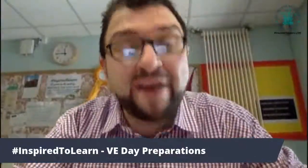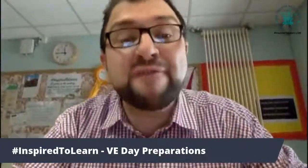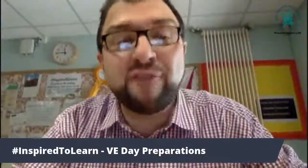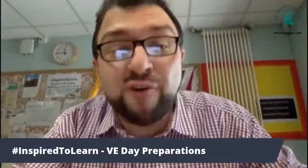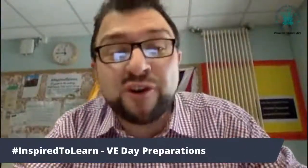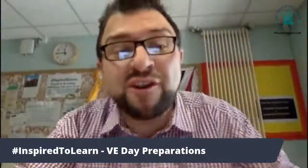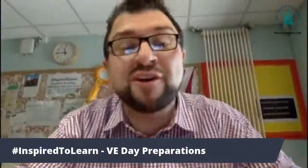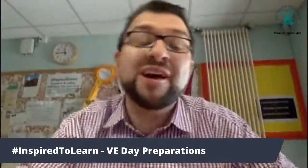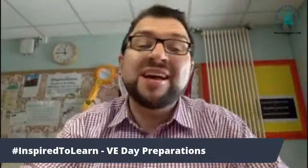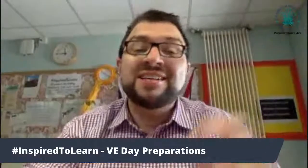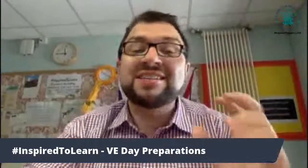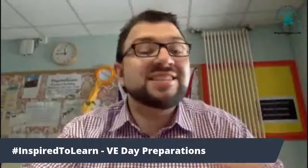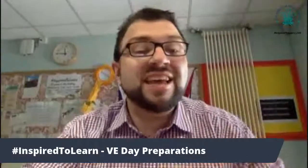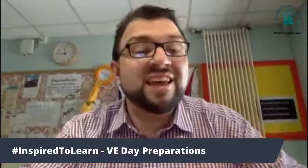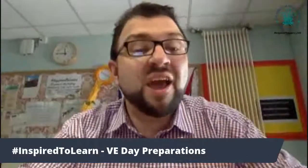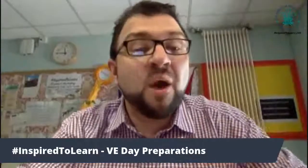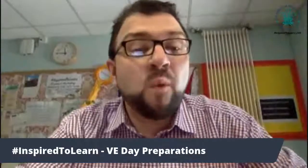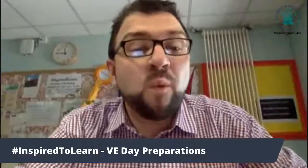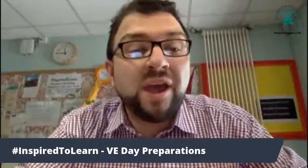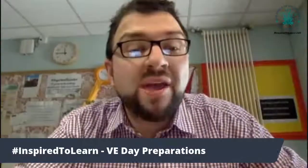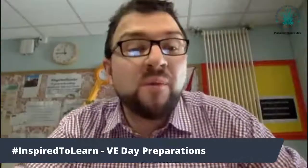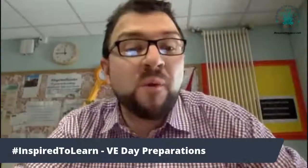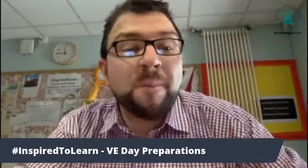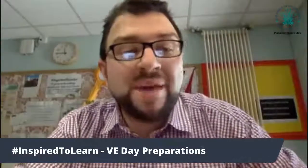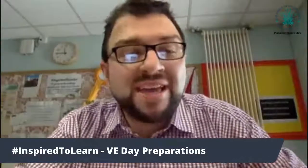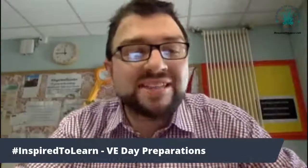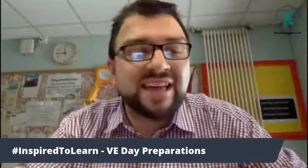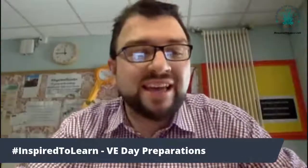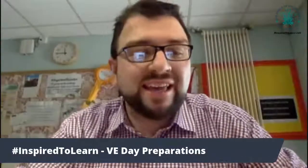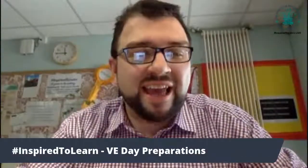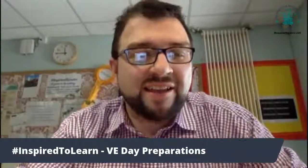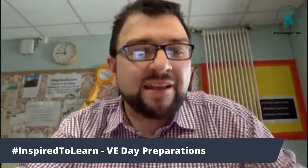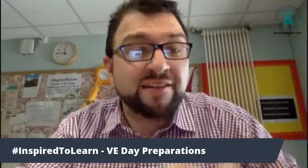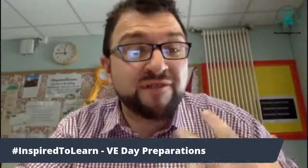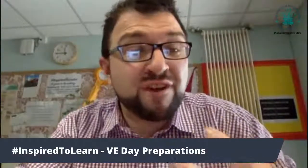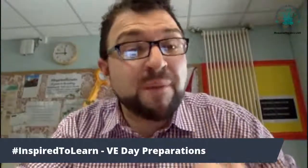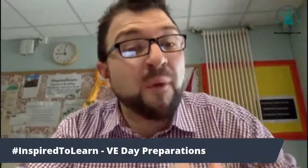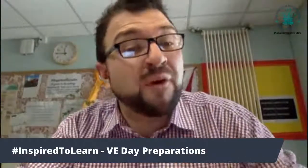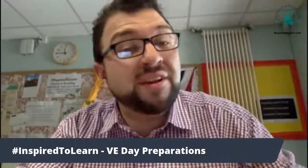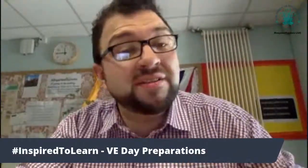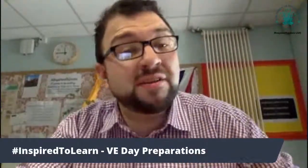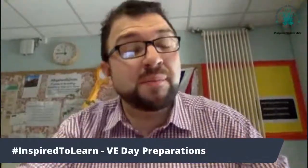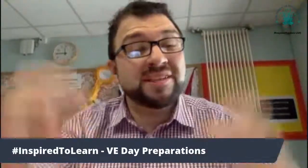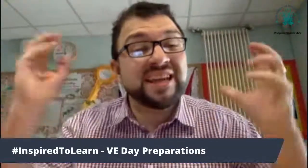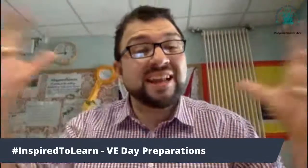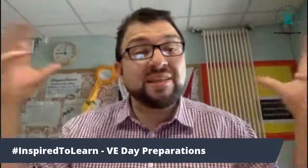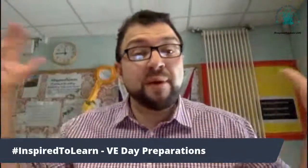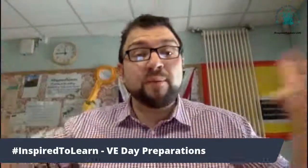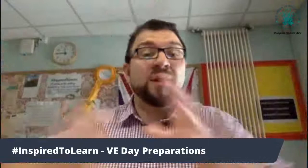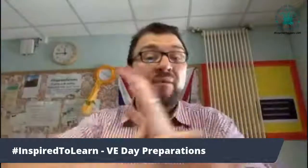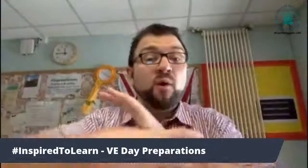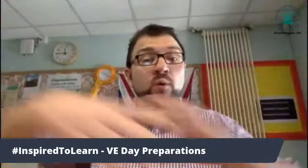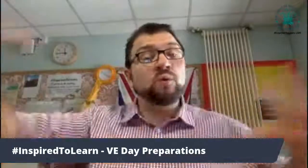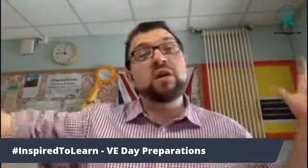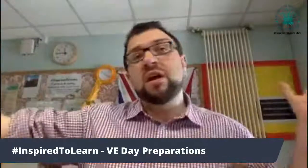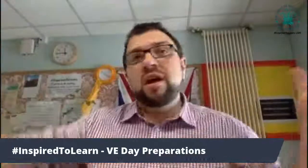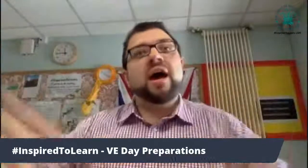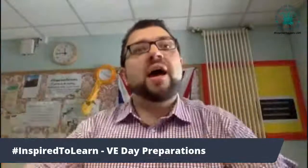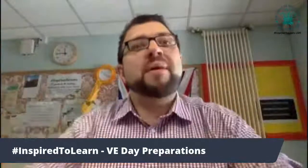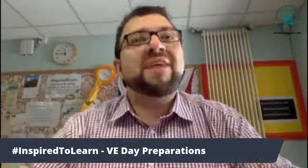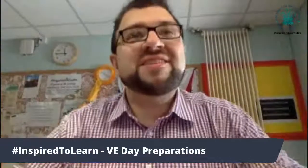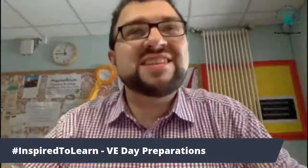tomorrow at 4 o'clock to sing We Will Meet Again. And it's a really poignant song, particularly at the moment where we're